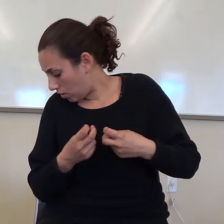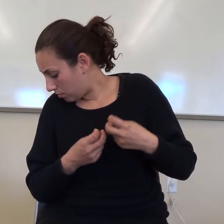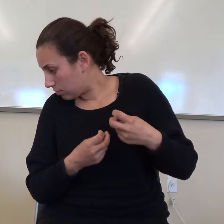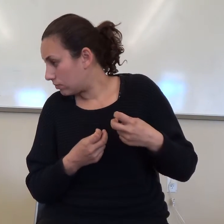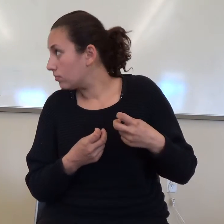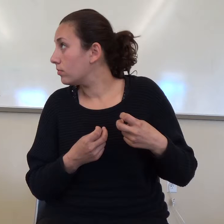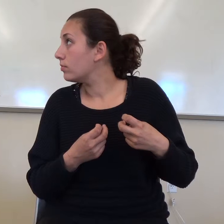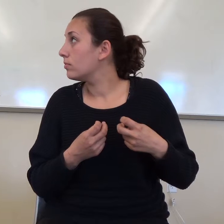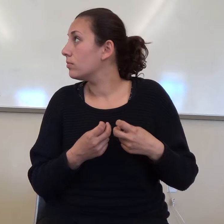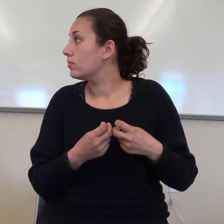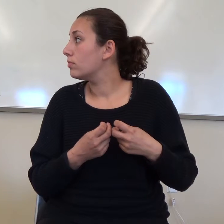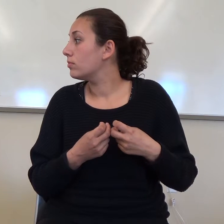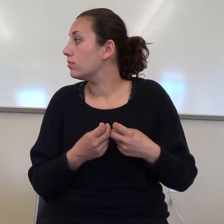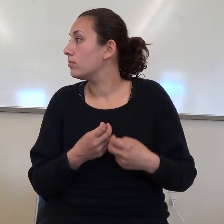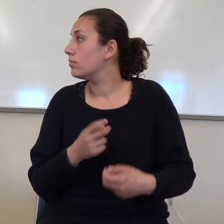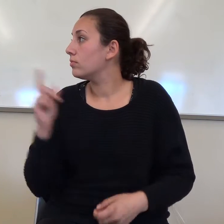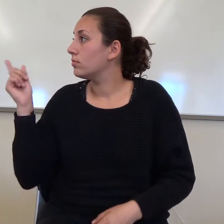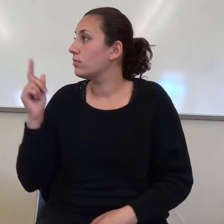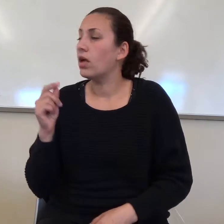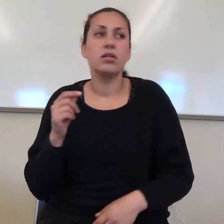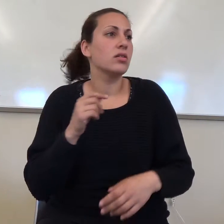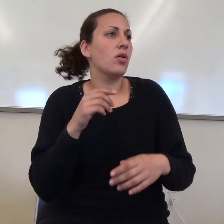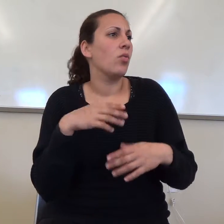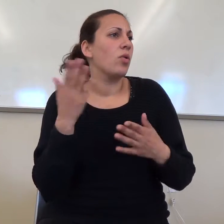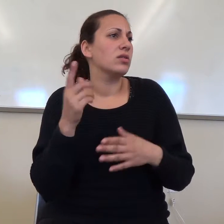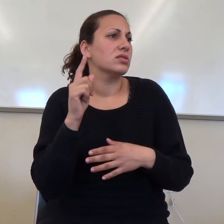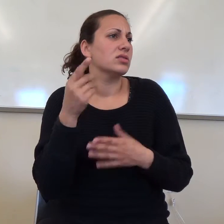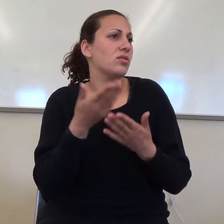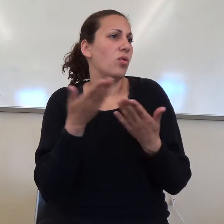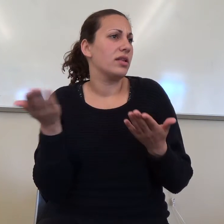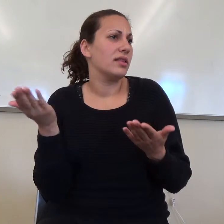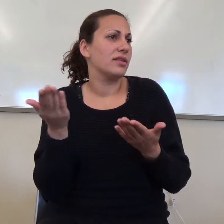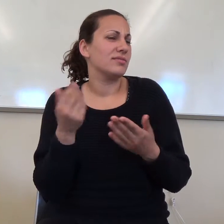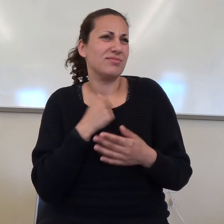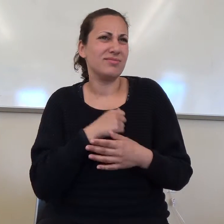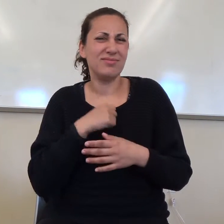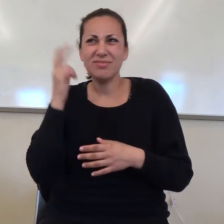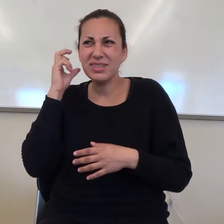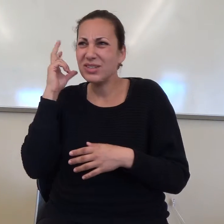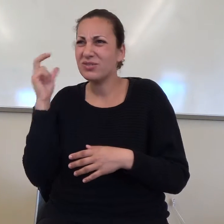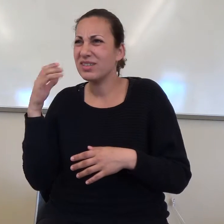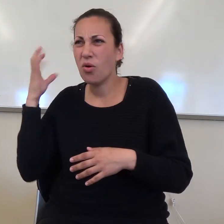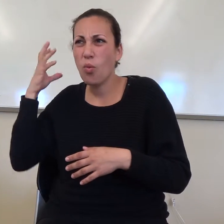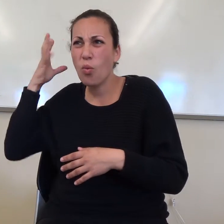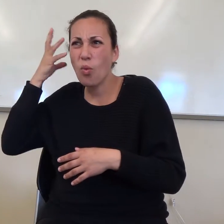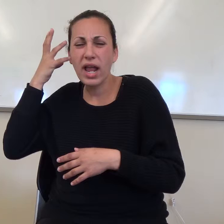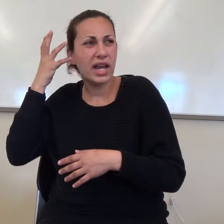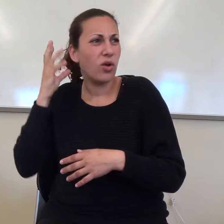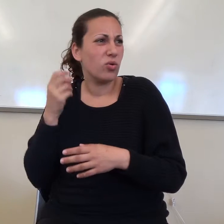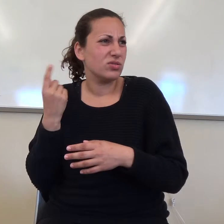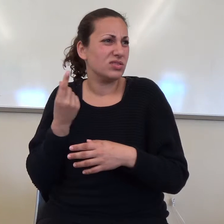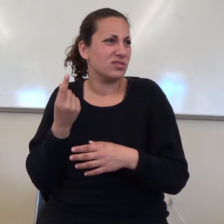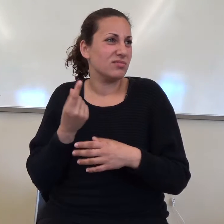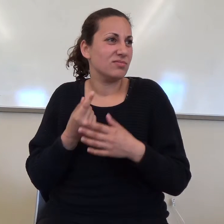solution, what's the only thing that's not one of those other